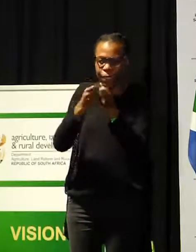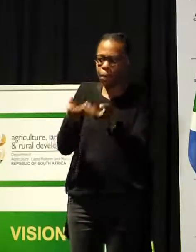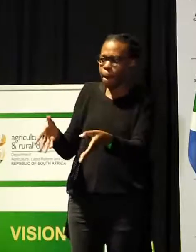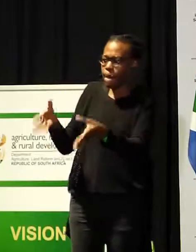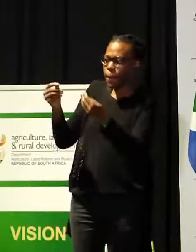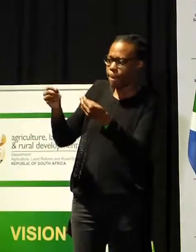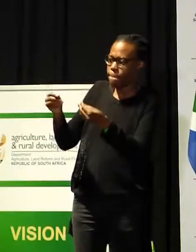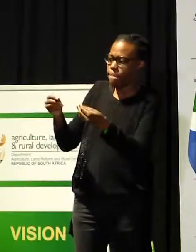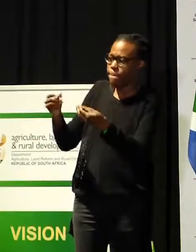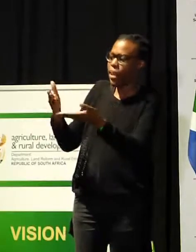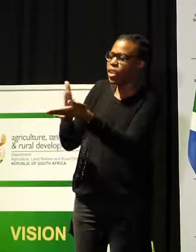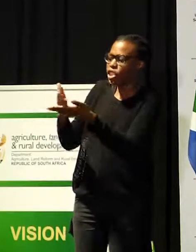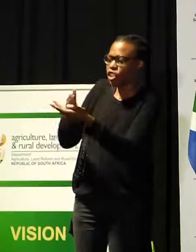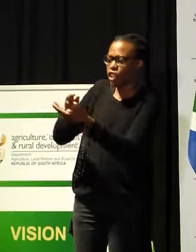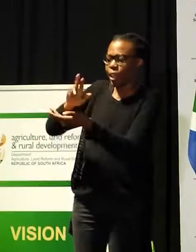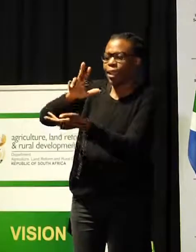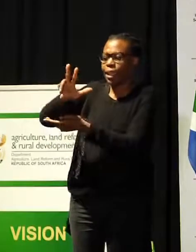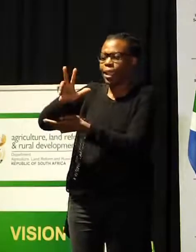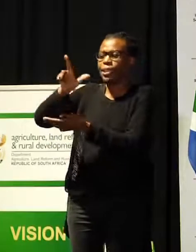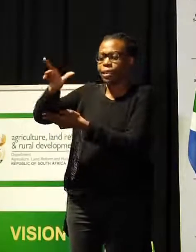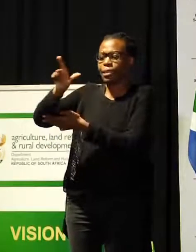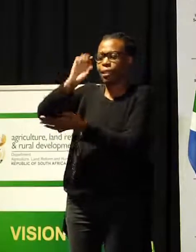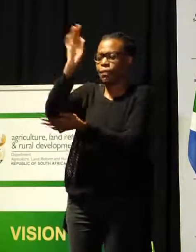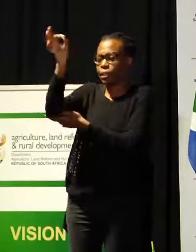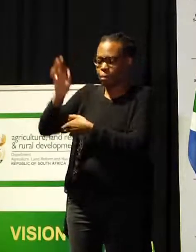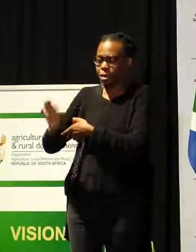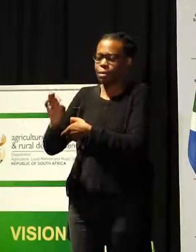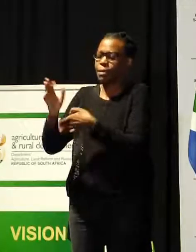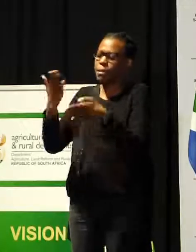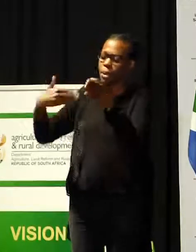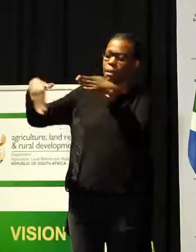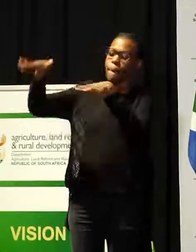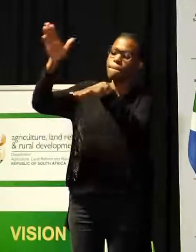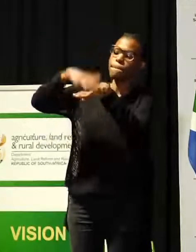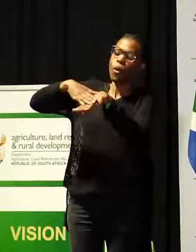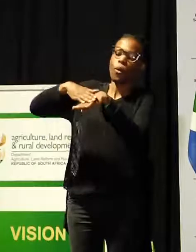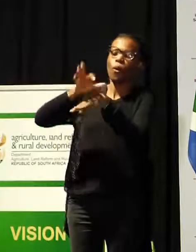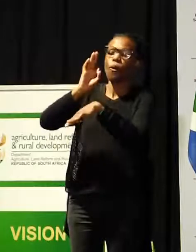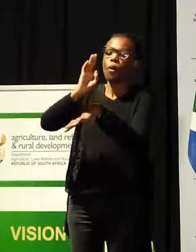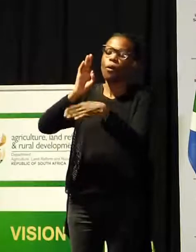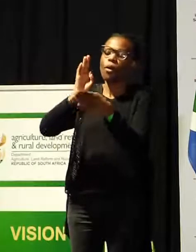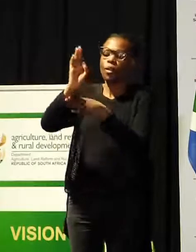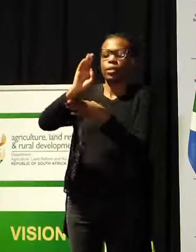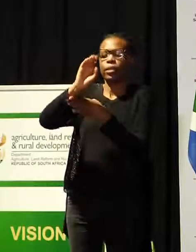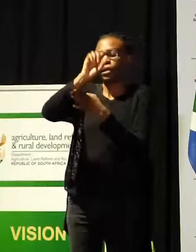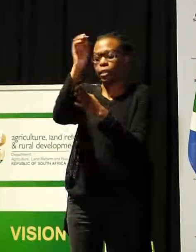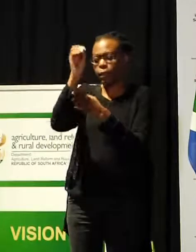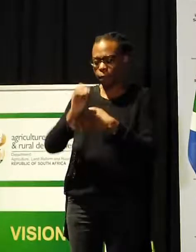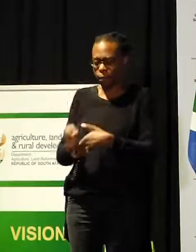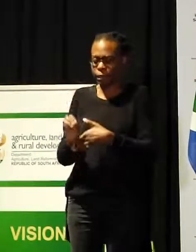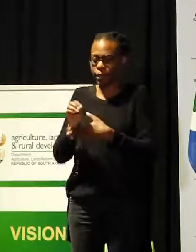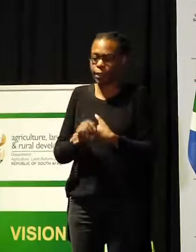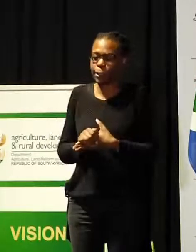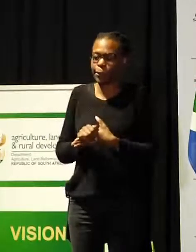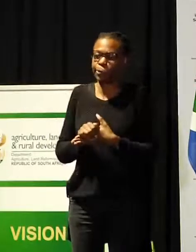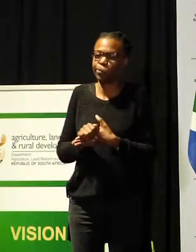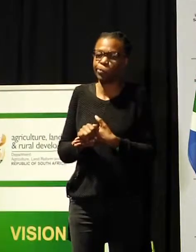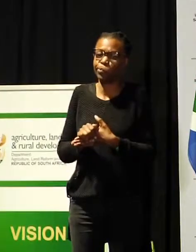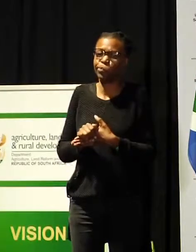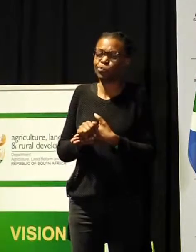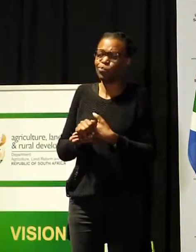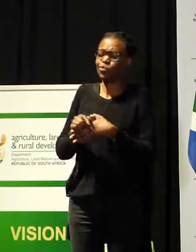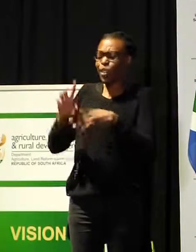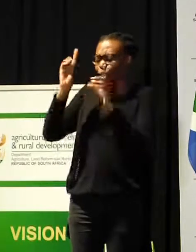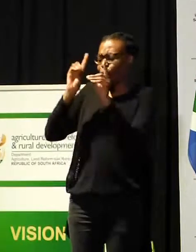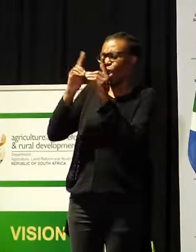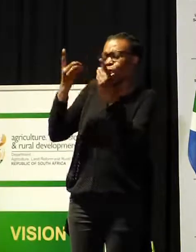87% commercial land beyond the 13%. Lack of capacity in the Department of Agriculture,